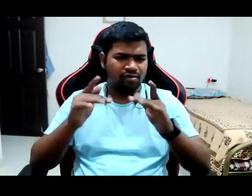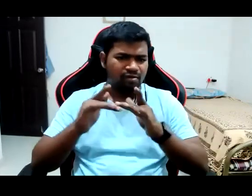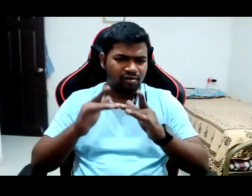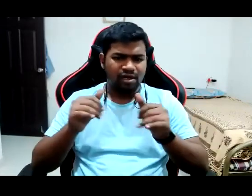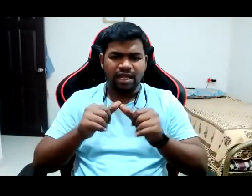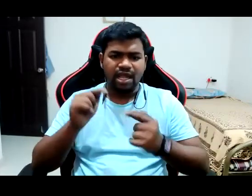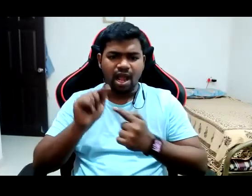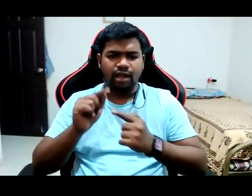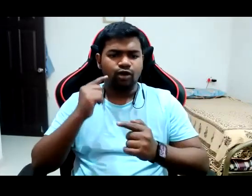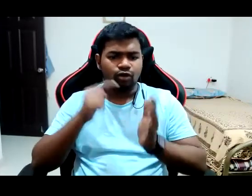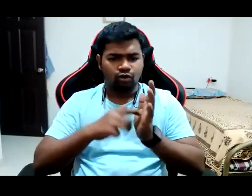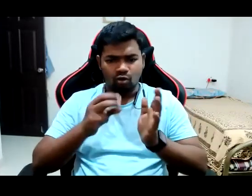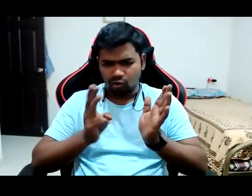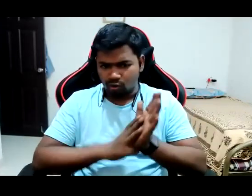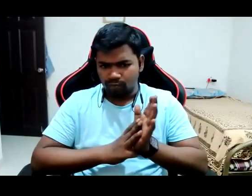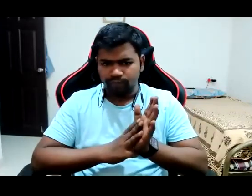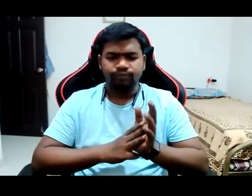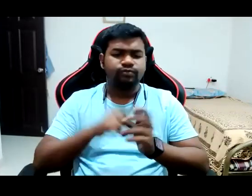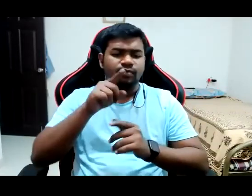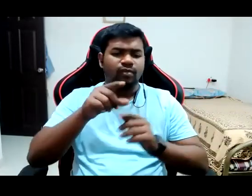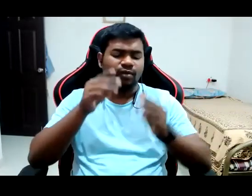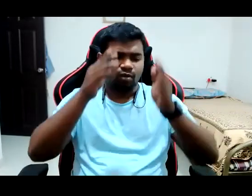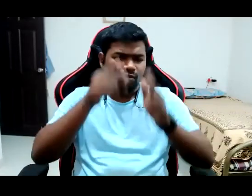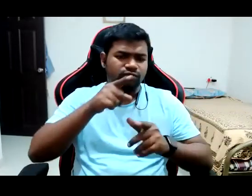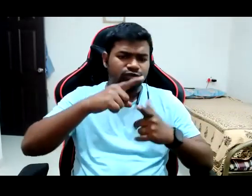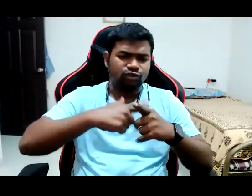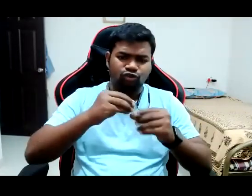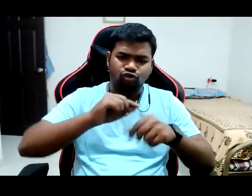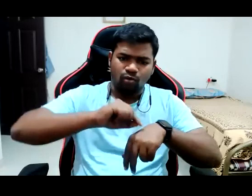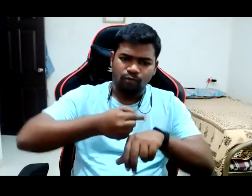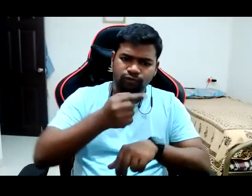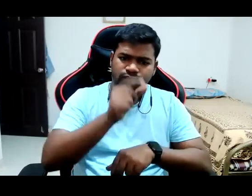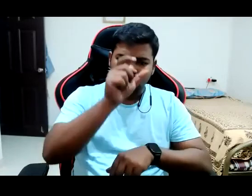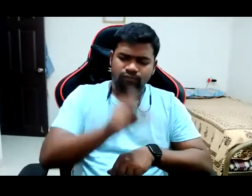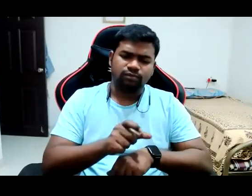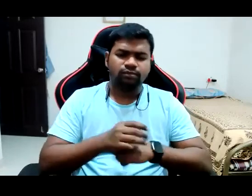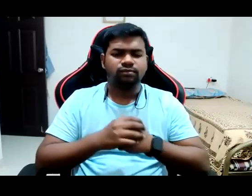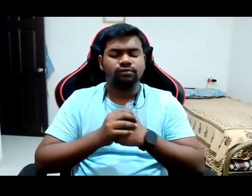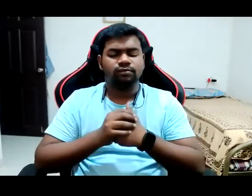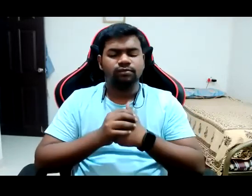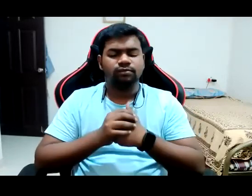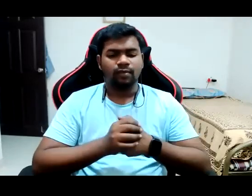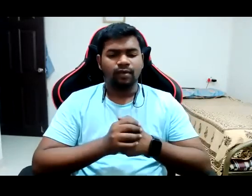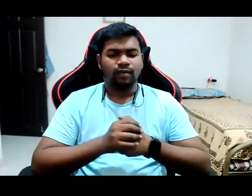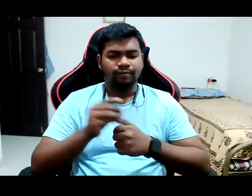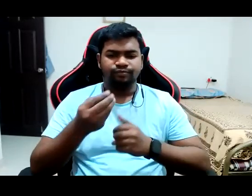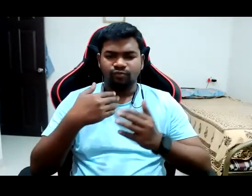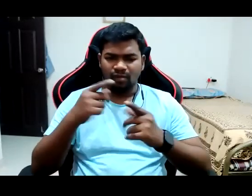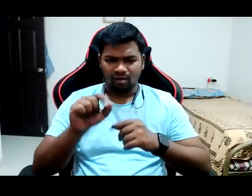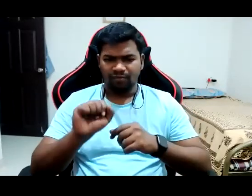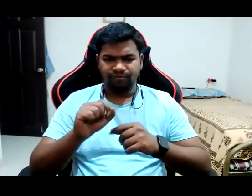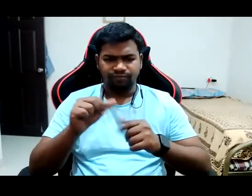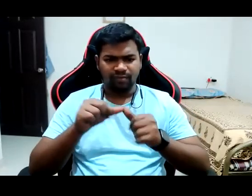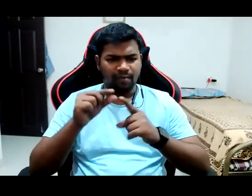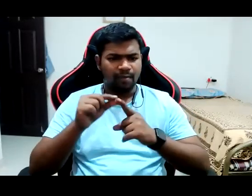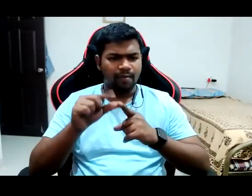portal.istemai.com, there's a section there called Job Opportunities. You can basically go there and submit that application. If